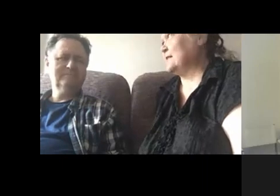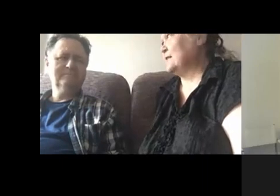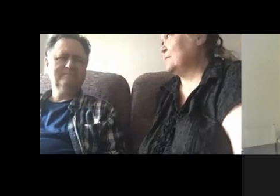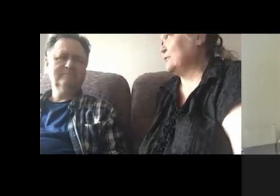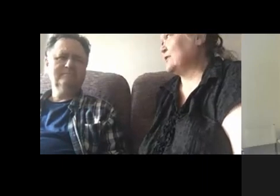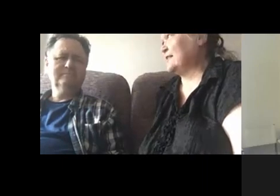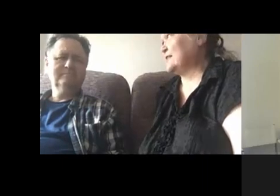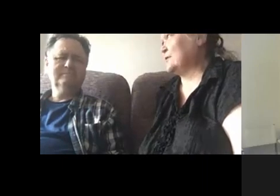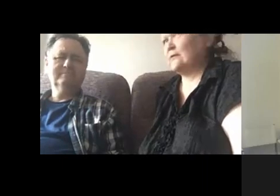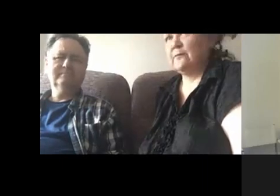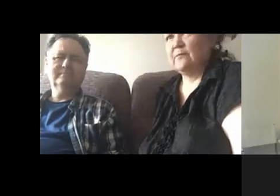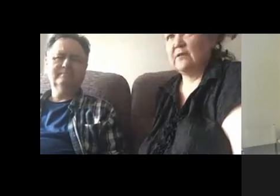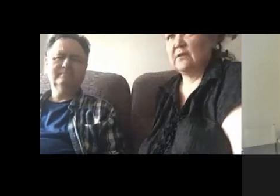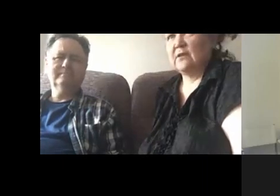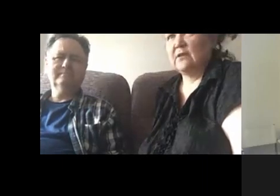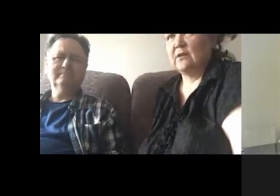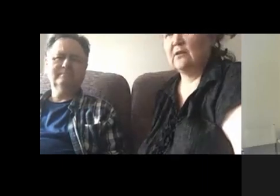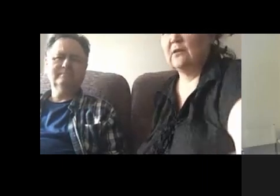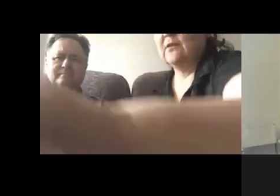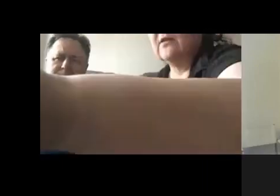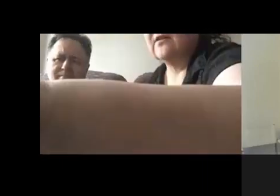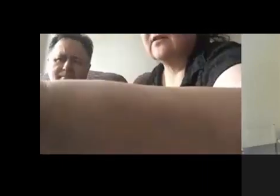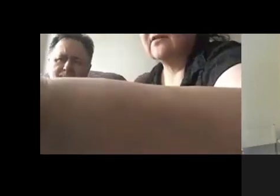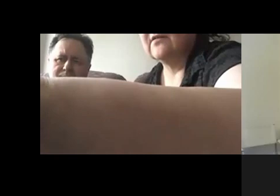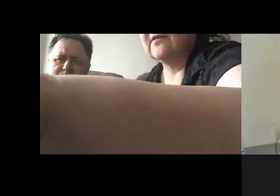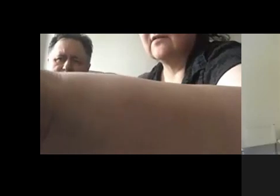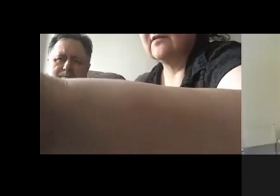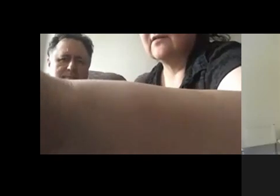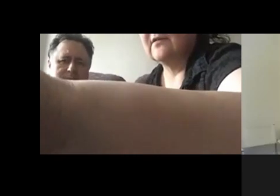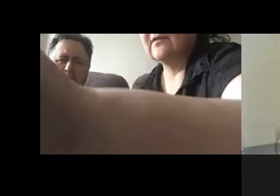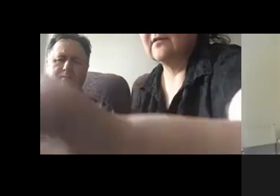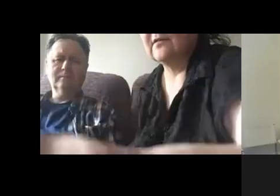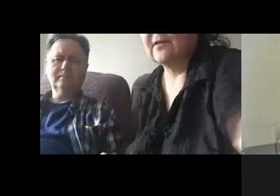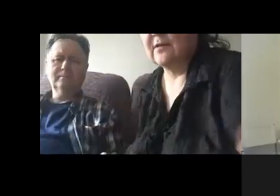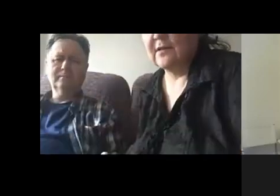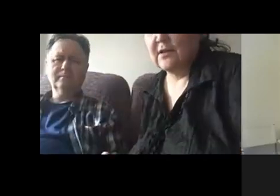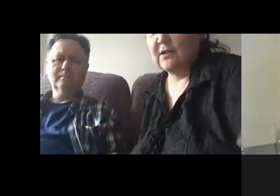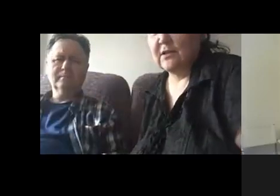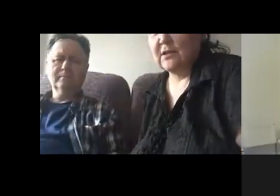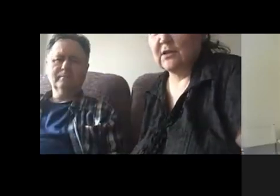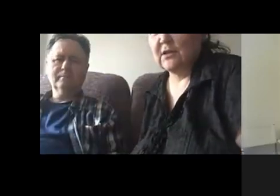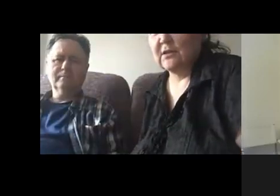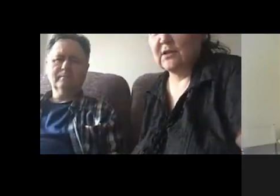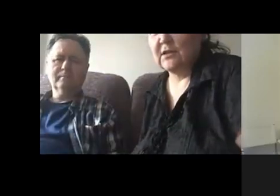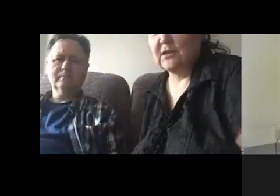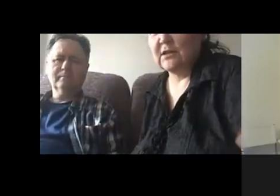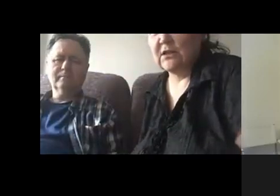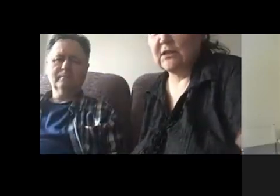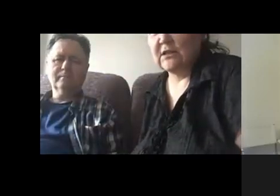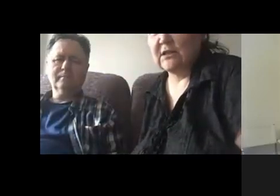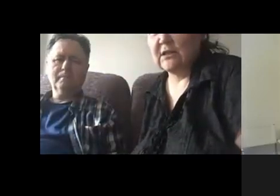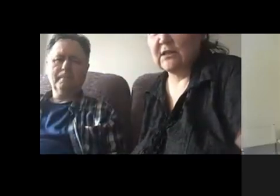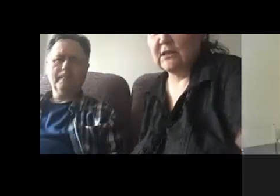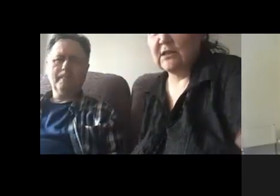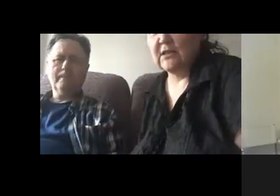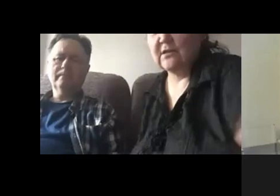I think Rita and Russ want to say something. You can actually activate your cameras as well so we can